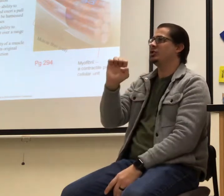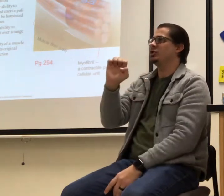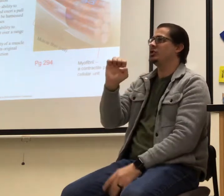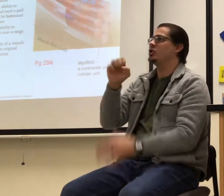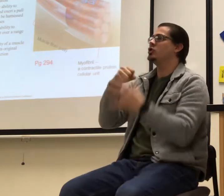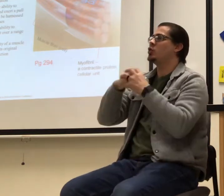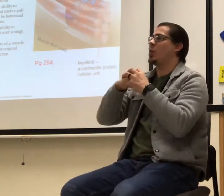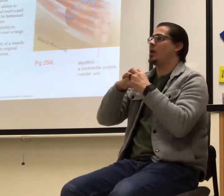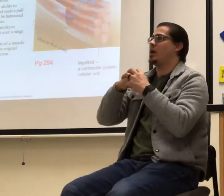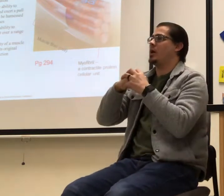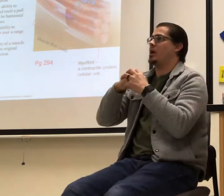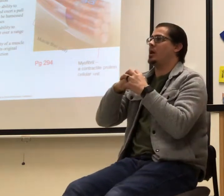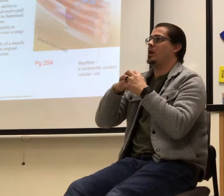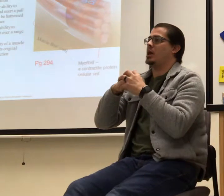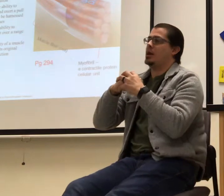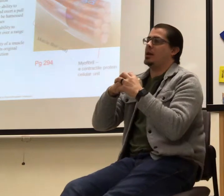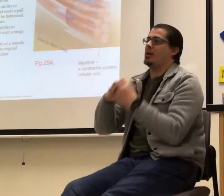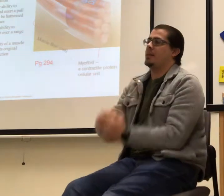joint is,